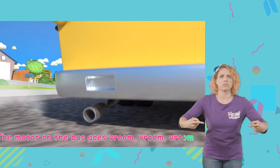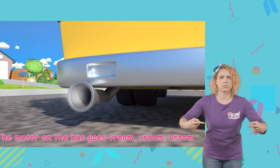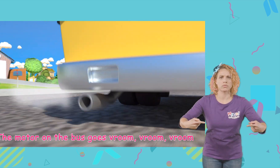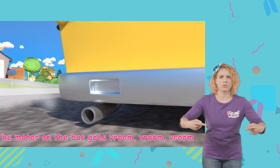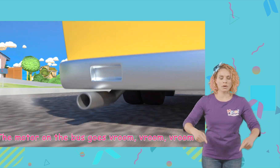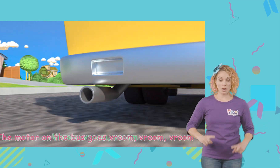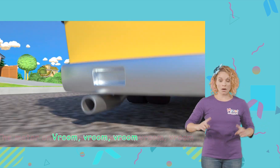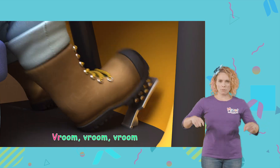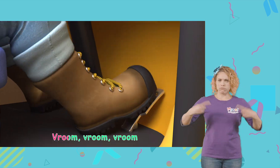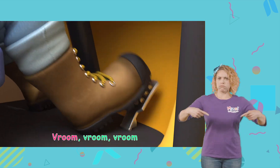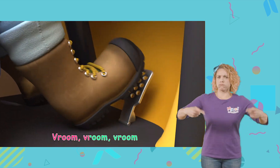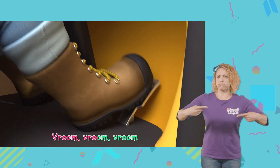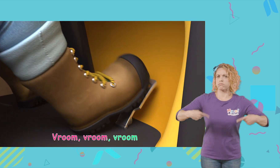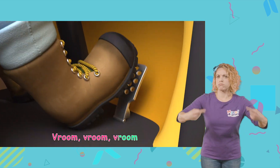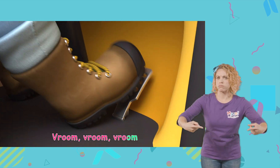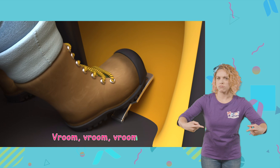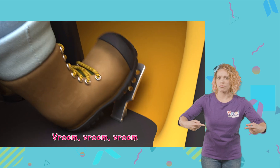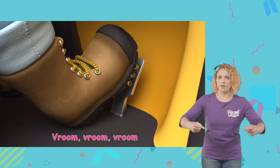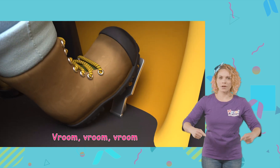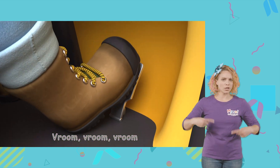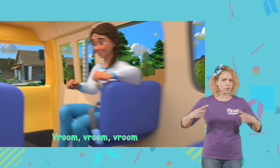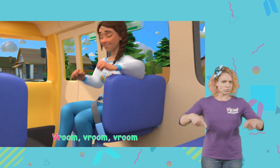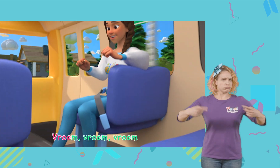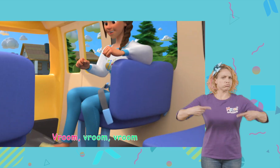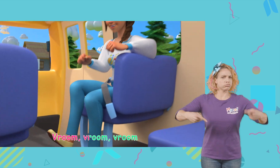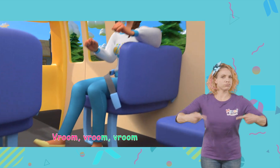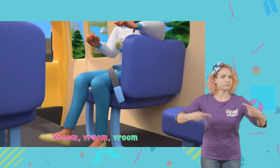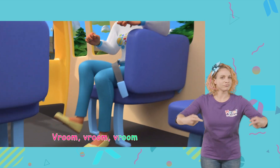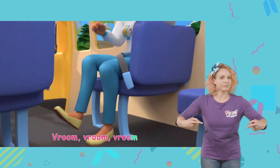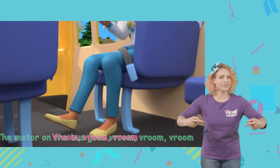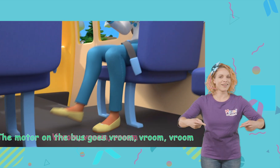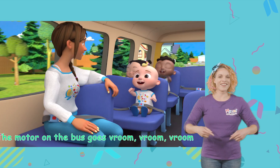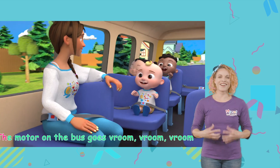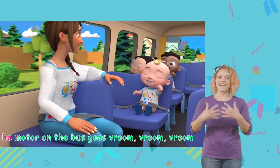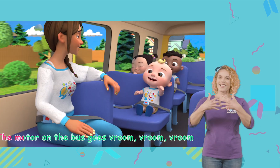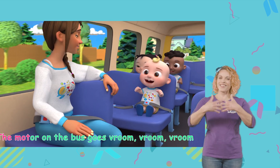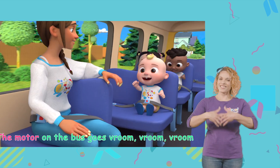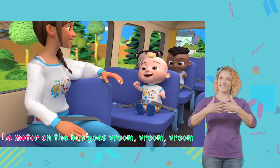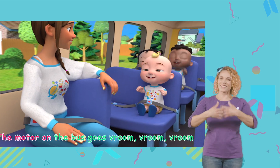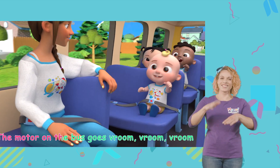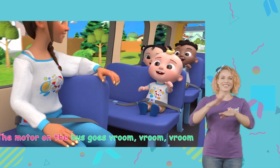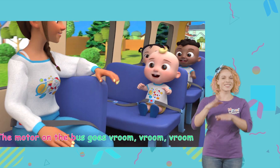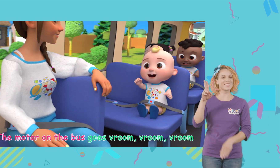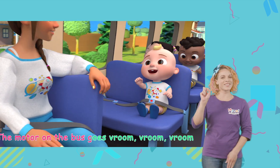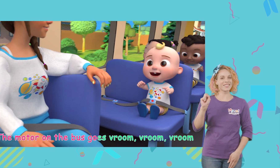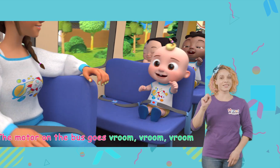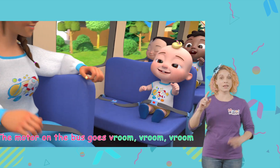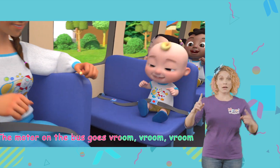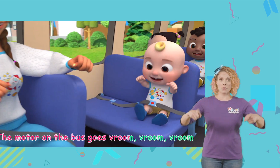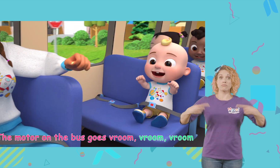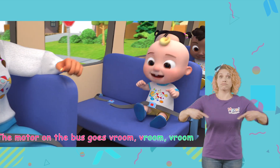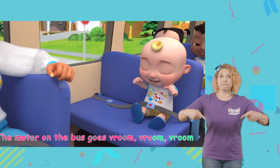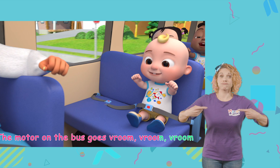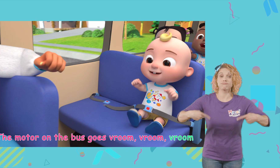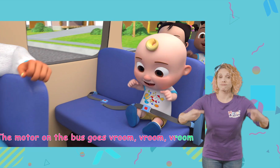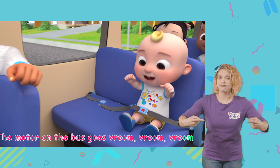room, room, room, room, room, room, room. The motor on the bus goes room, room,